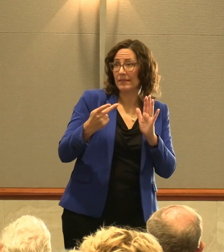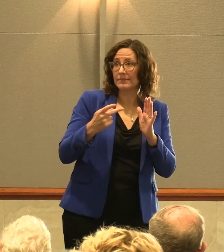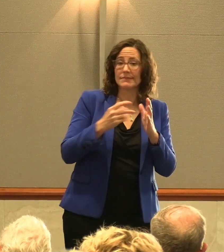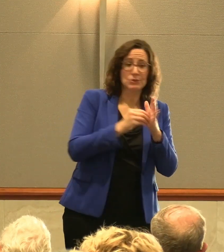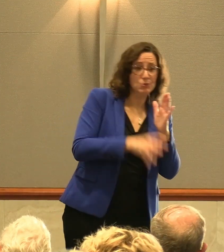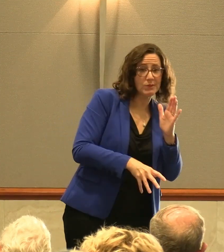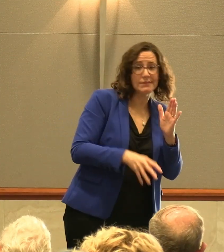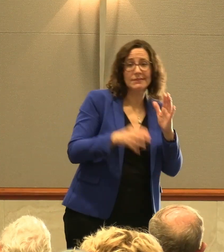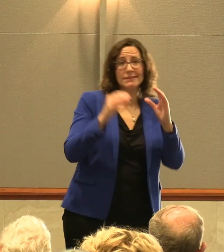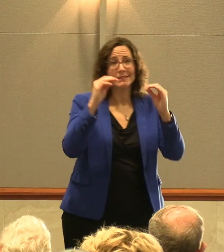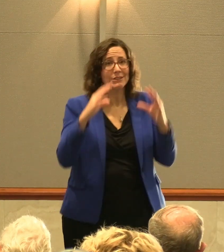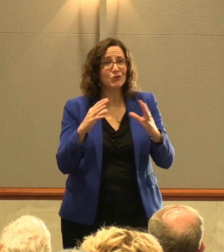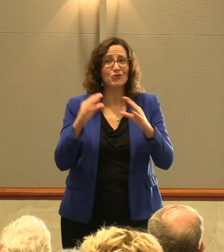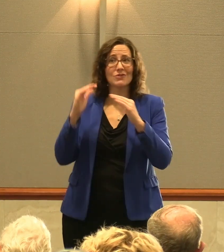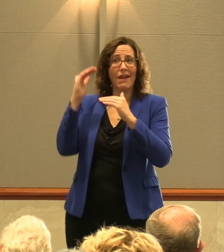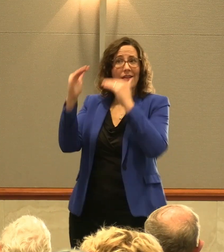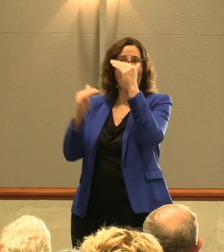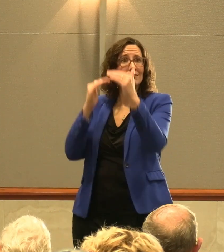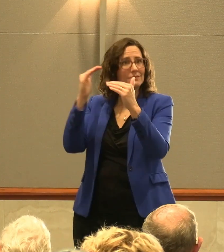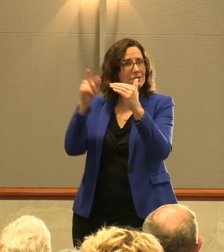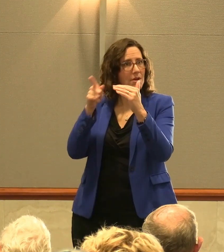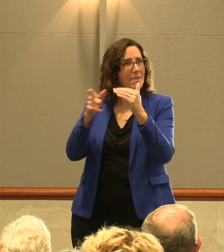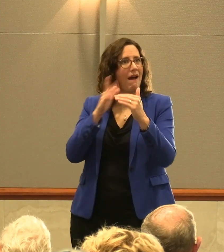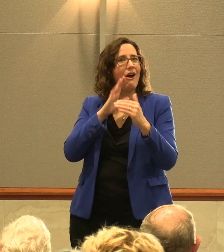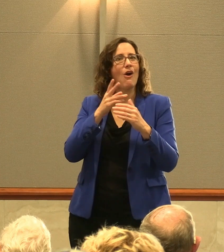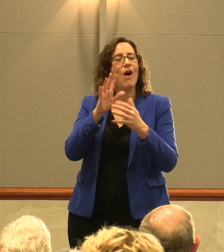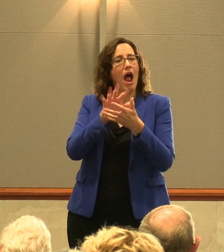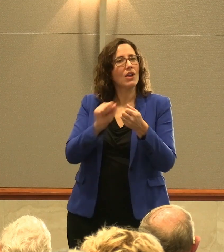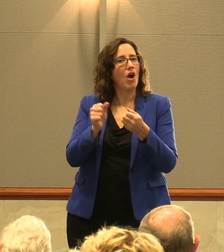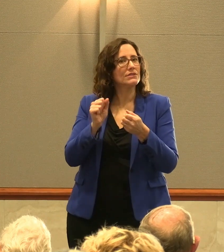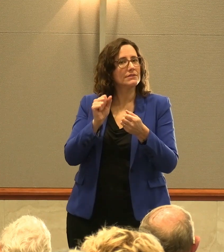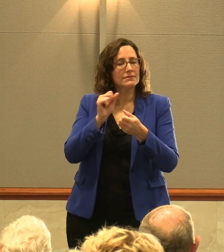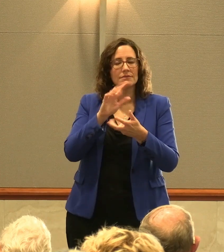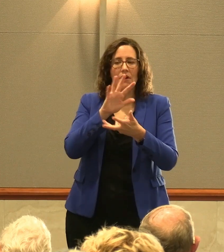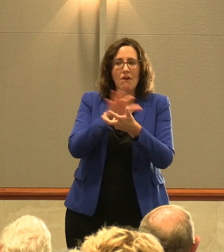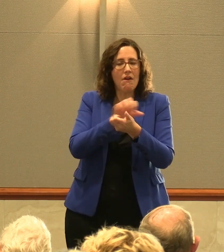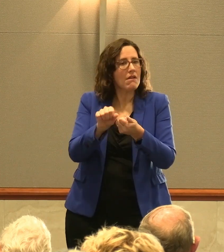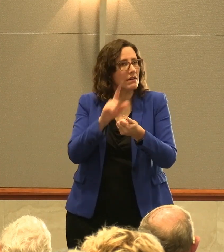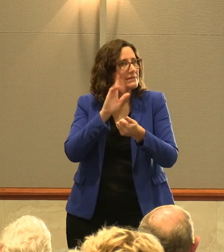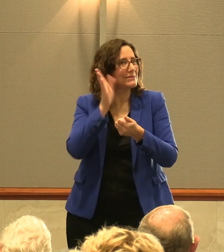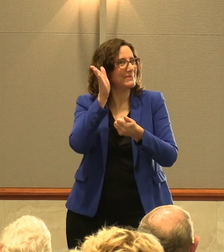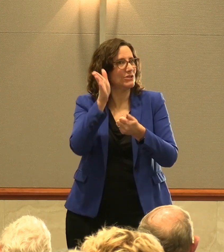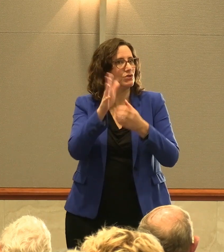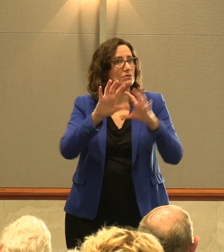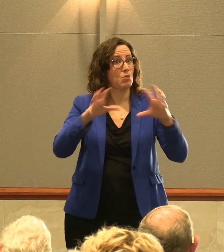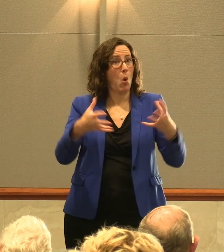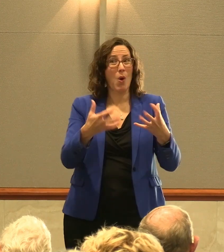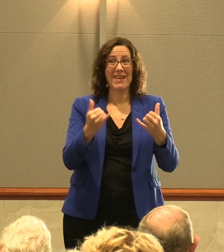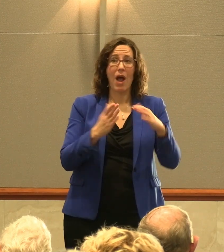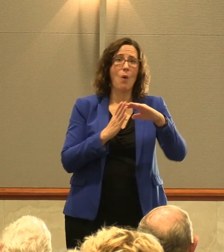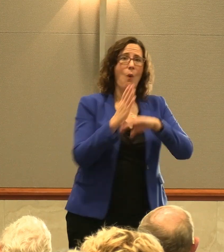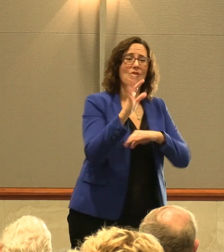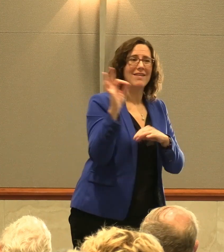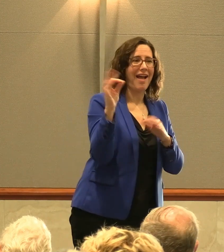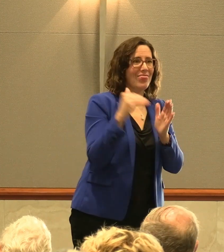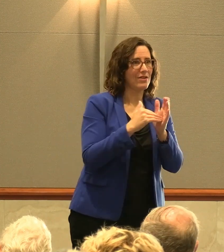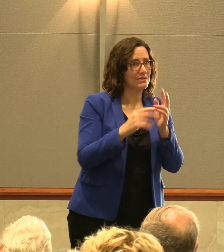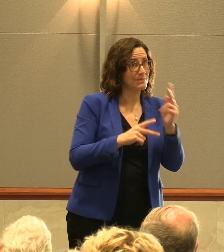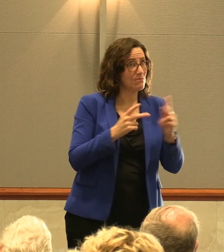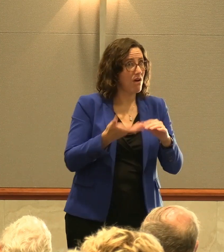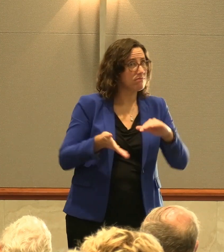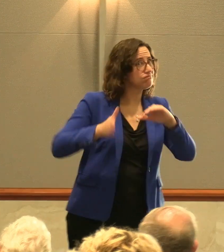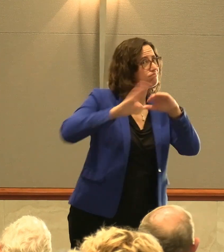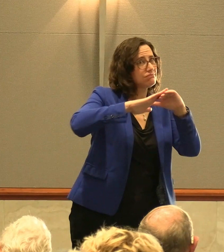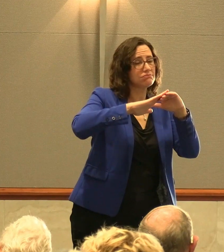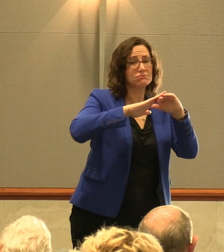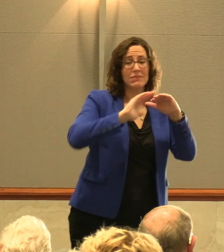and adults reached by our Holocaust Speakers Bureau to well over 9,000 people, and increasing the size